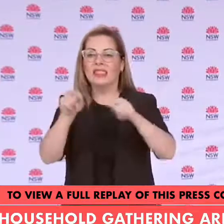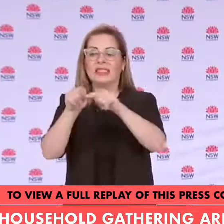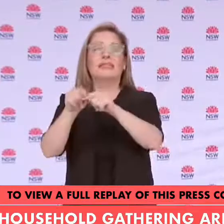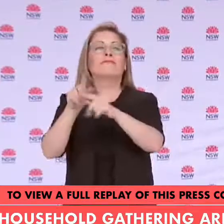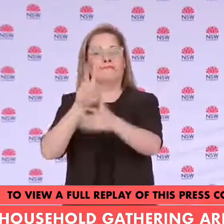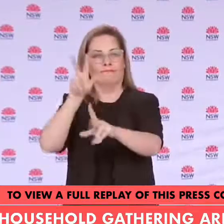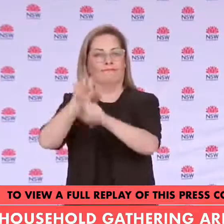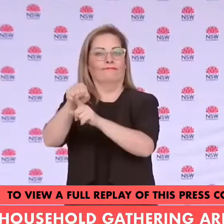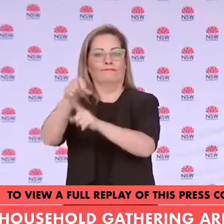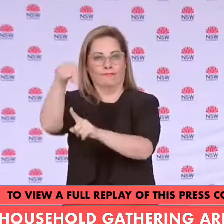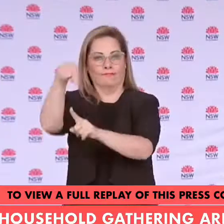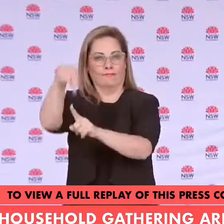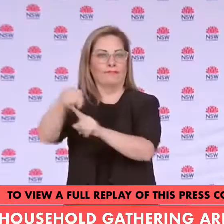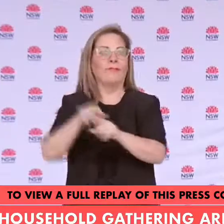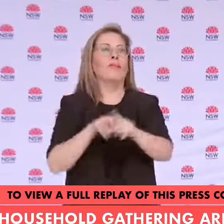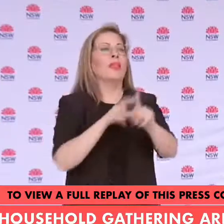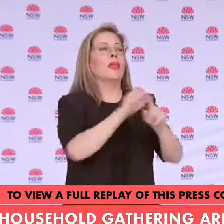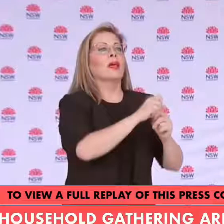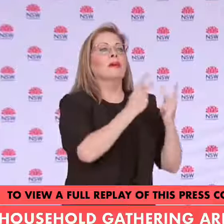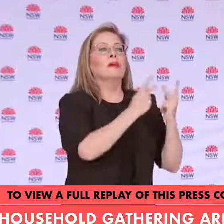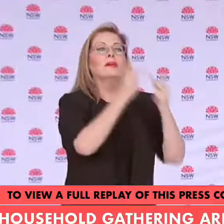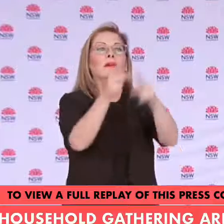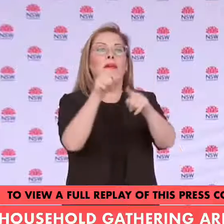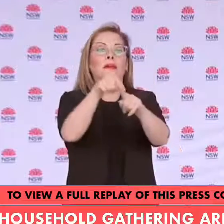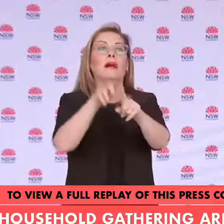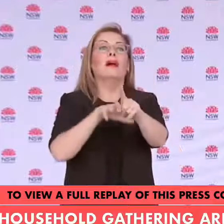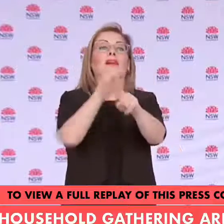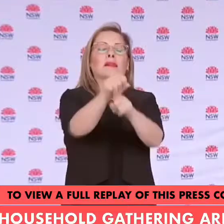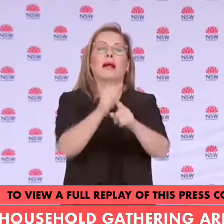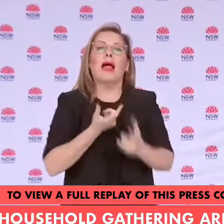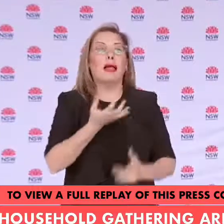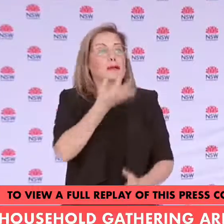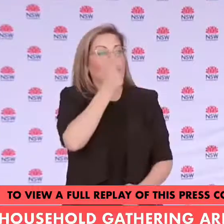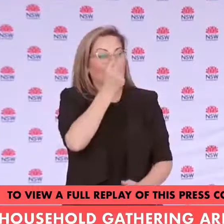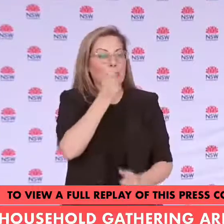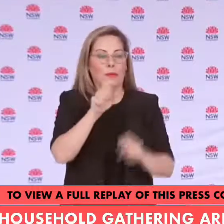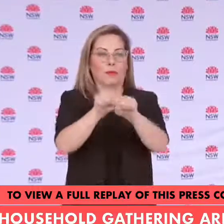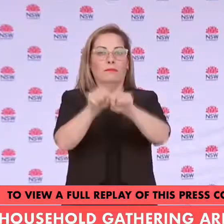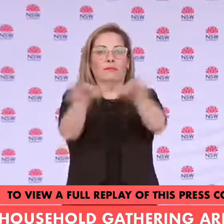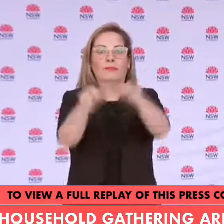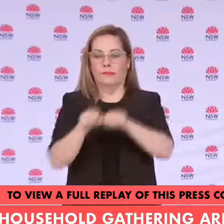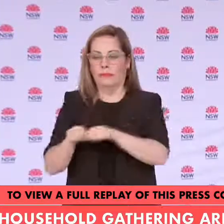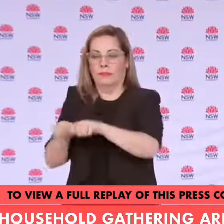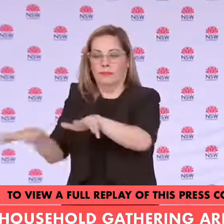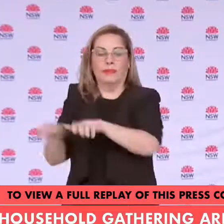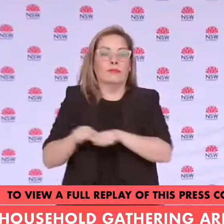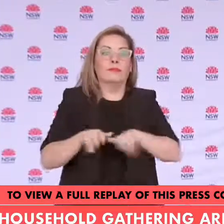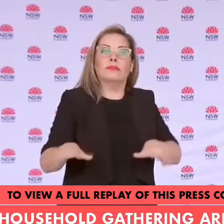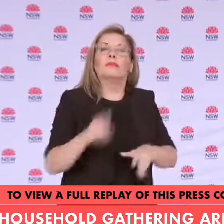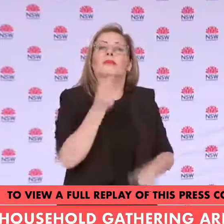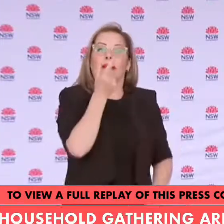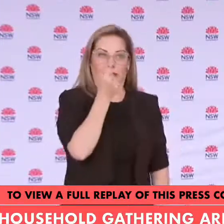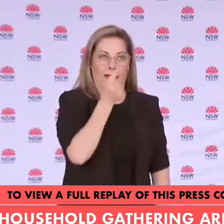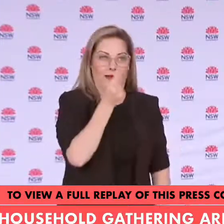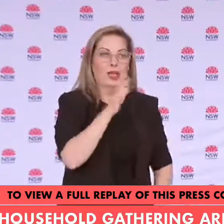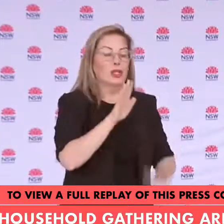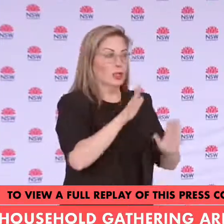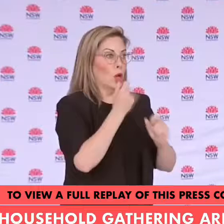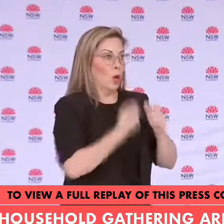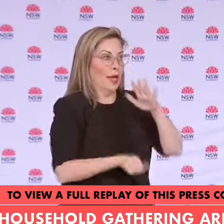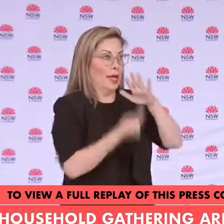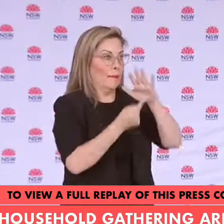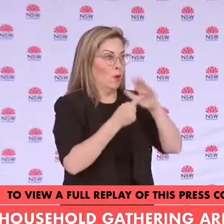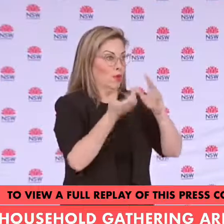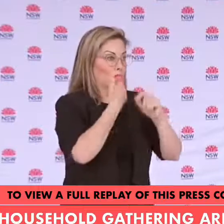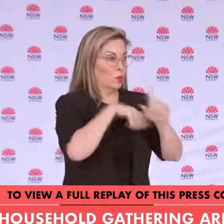a permanent seeding event created by any of those venues. So it's not only important to lock down everybody who has the virus, but